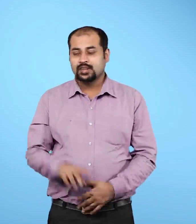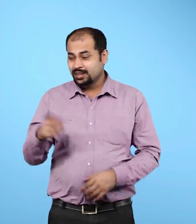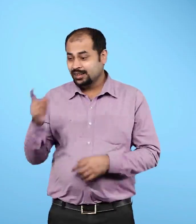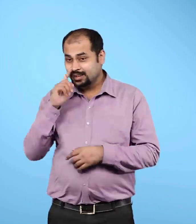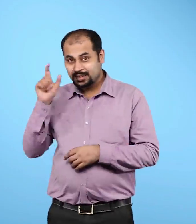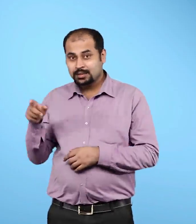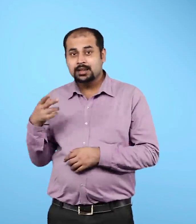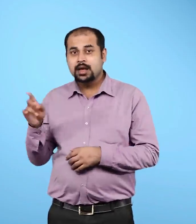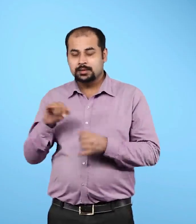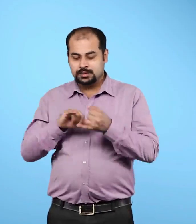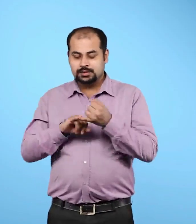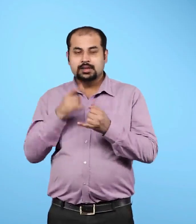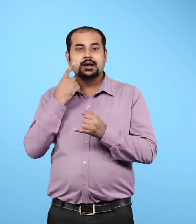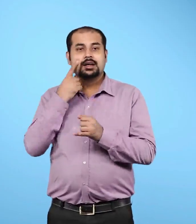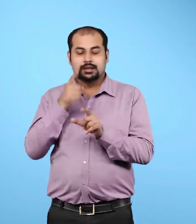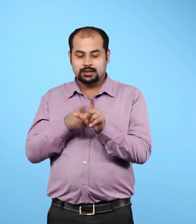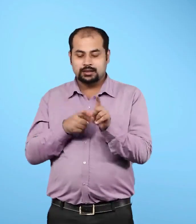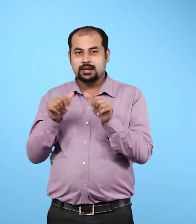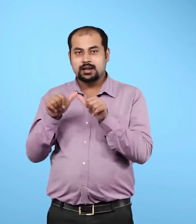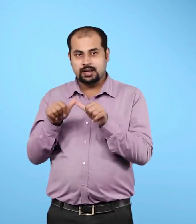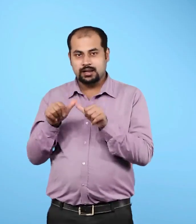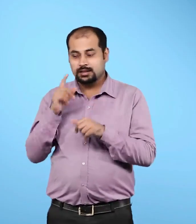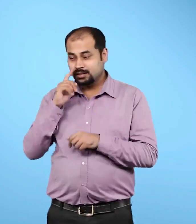Sia has 25 pencils.